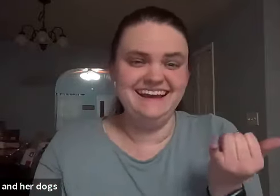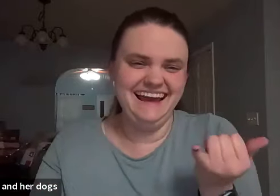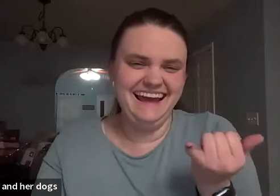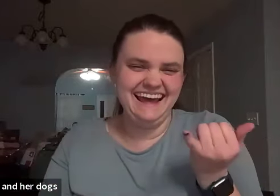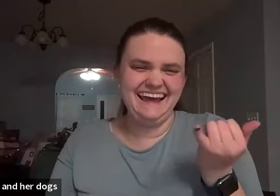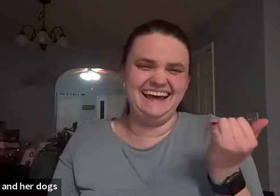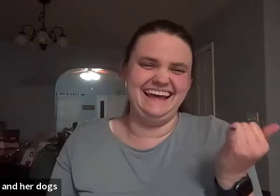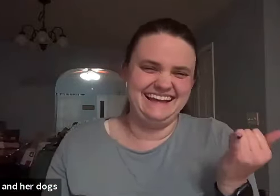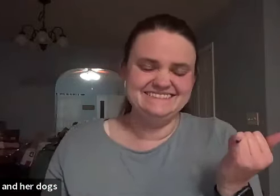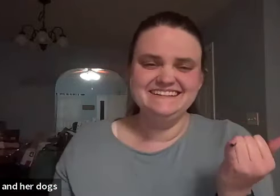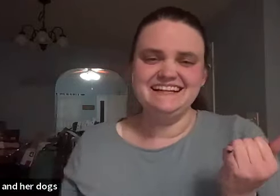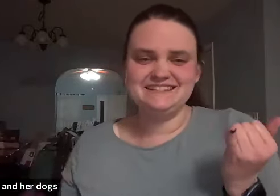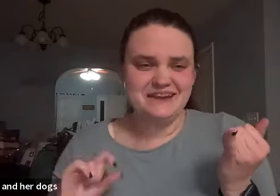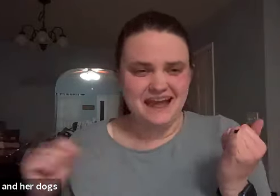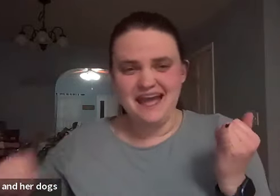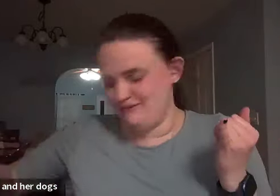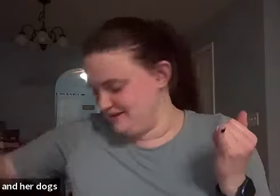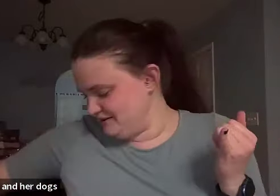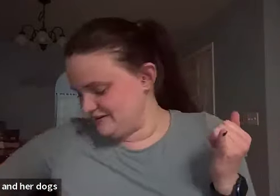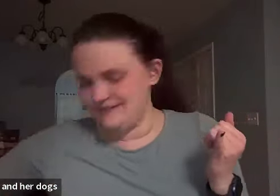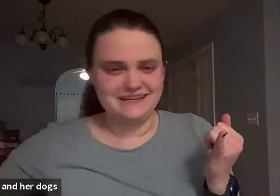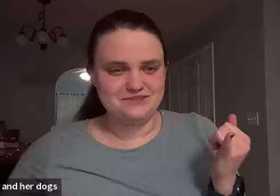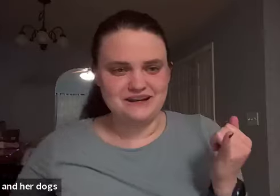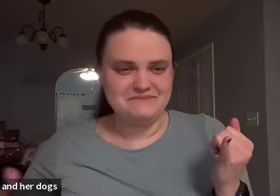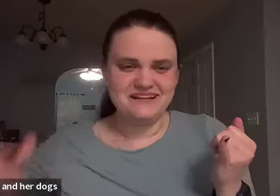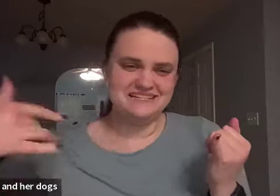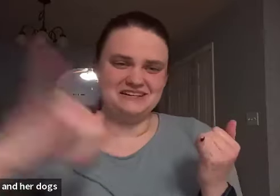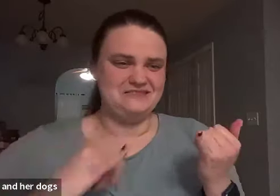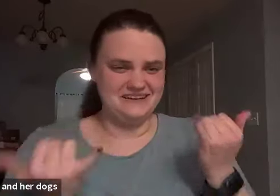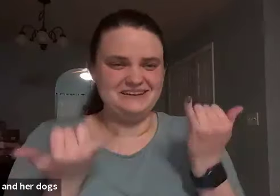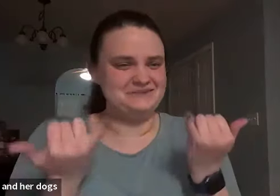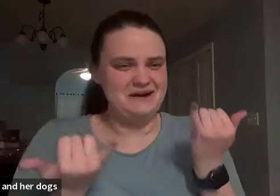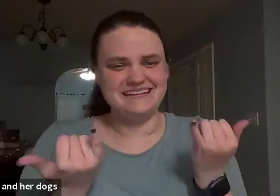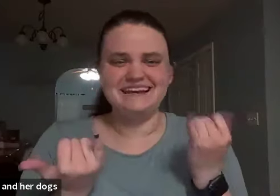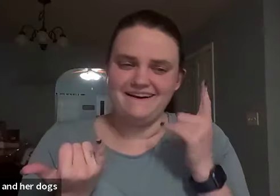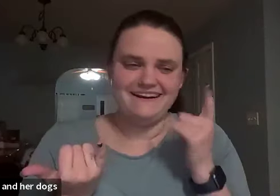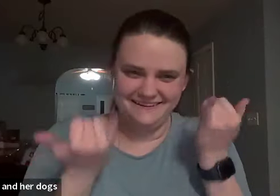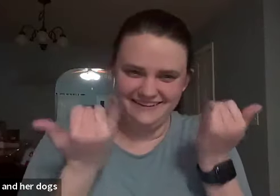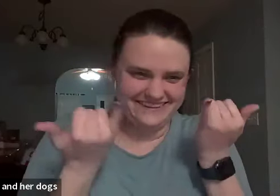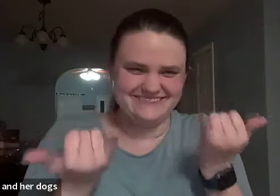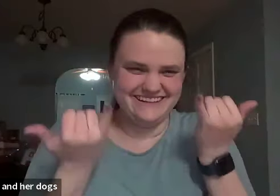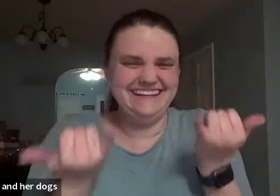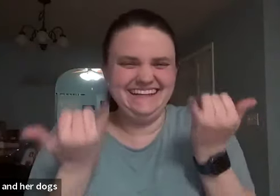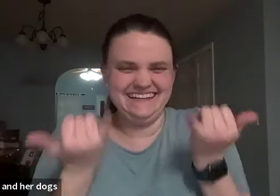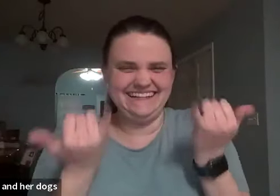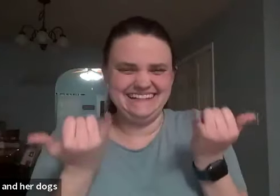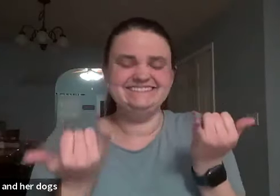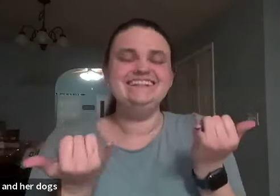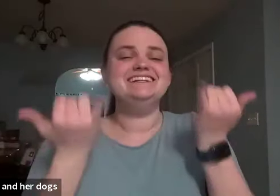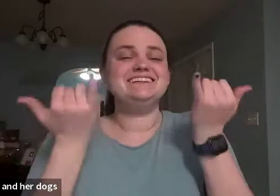today. It's okay. I have one little one that keeps trying to get my attention over here. So that's why I was like, no, I can call on this one.